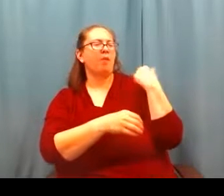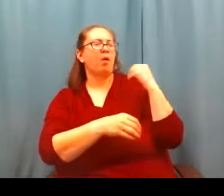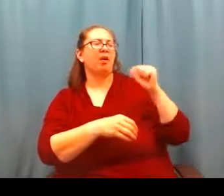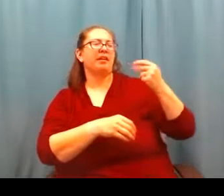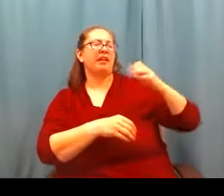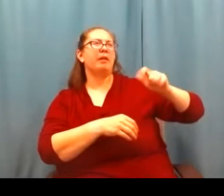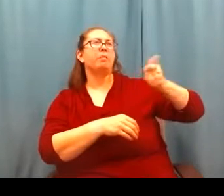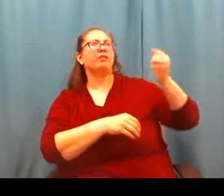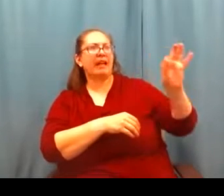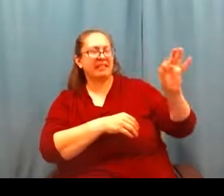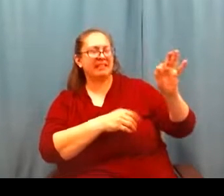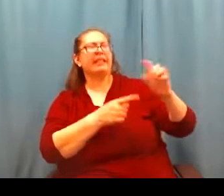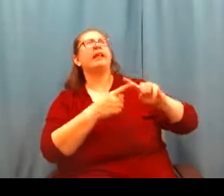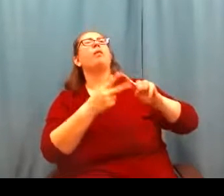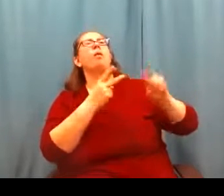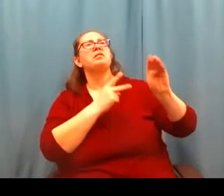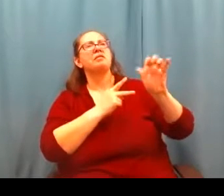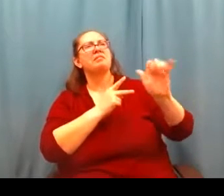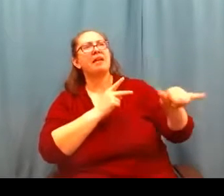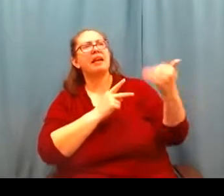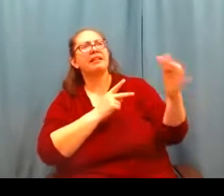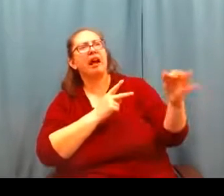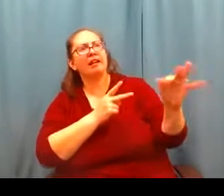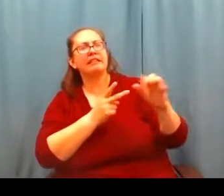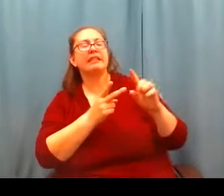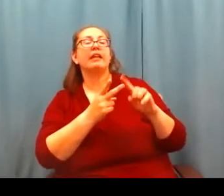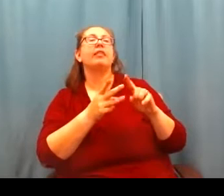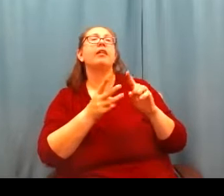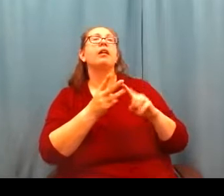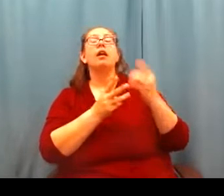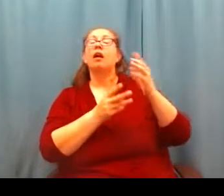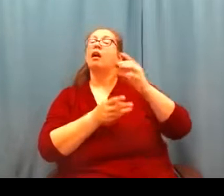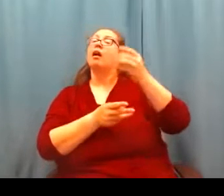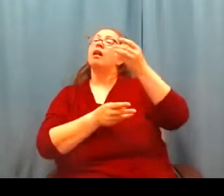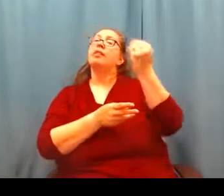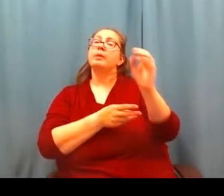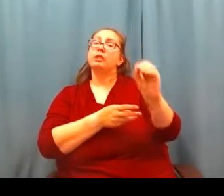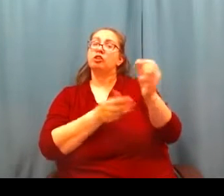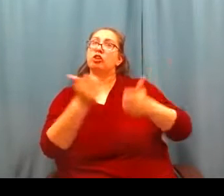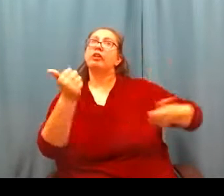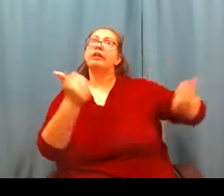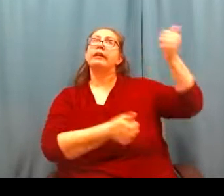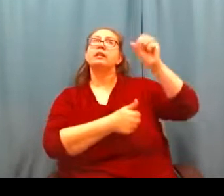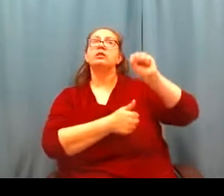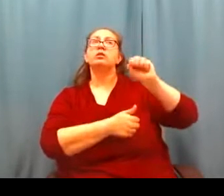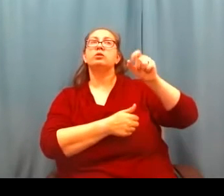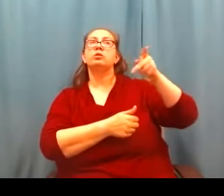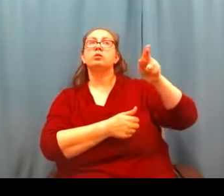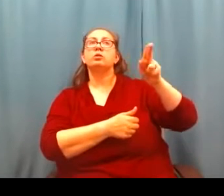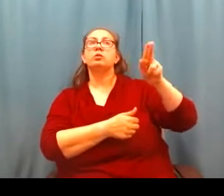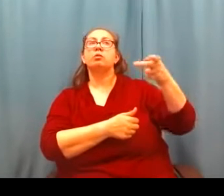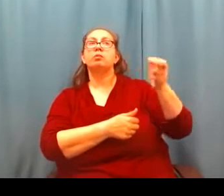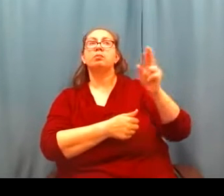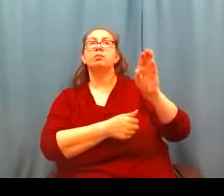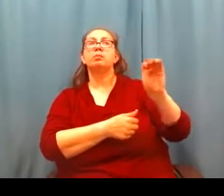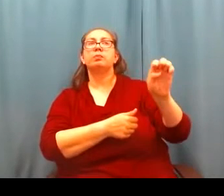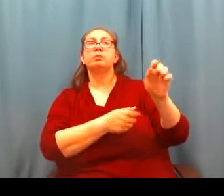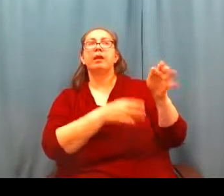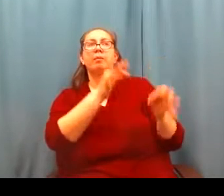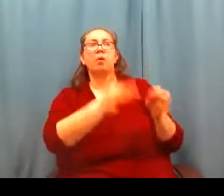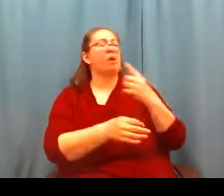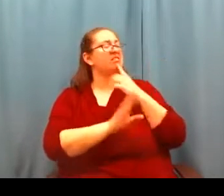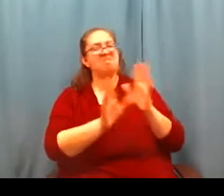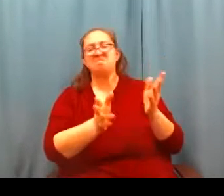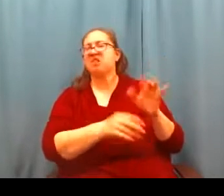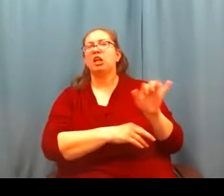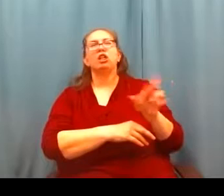through May 19th. We do know that the Missouri Supreme Court has said that there won't be any jury trials, any court